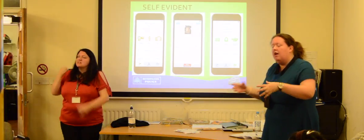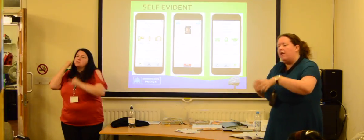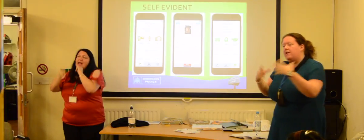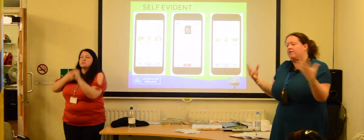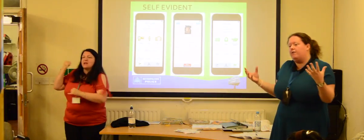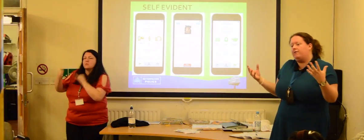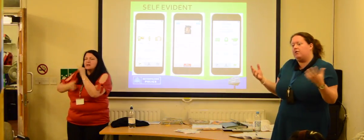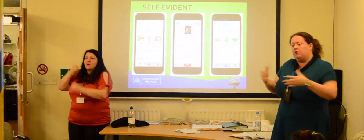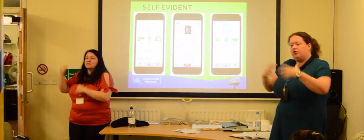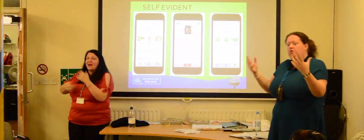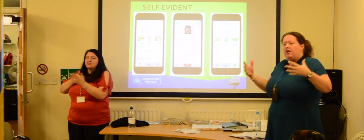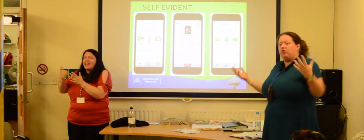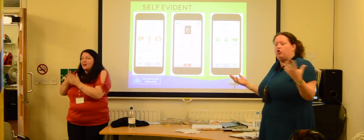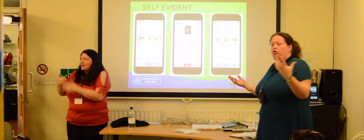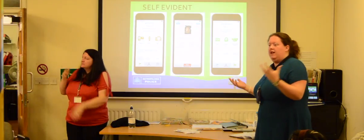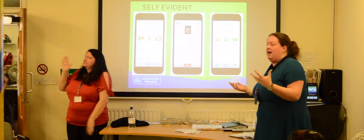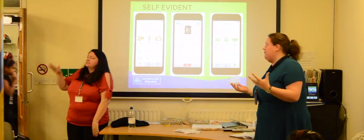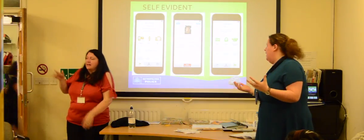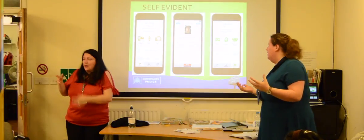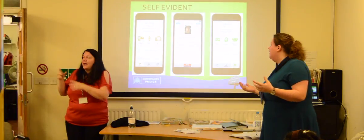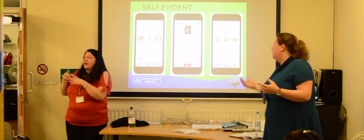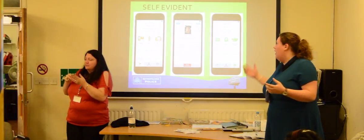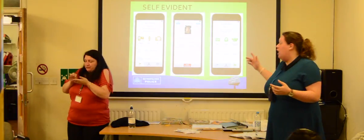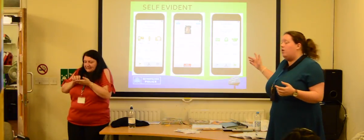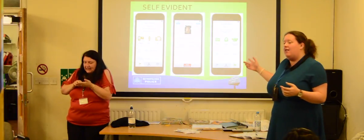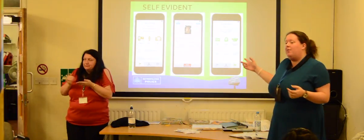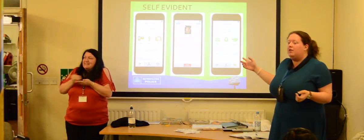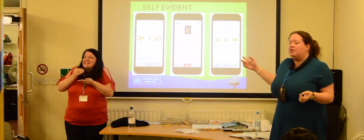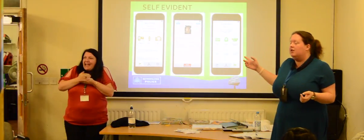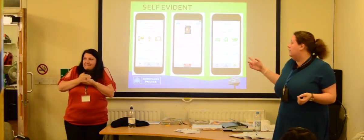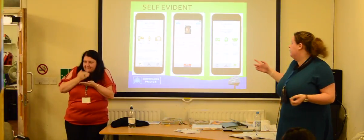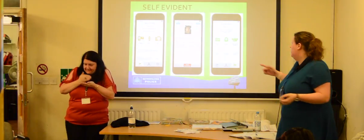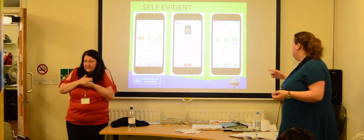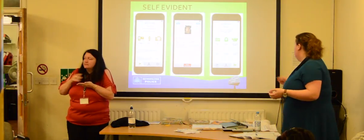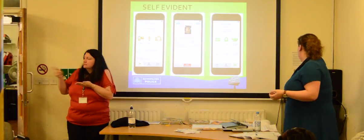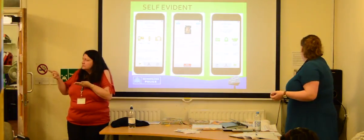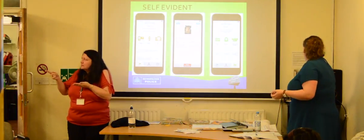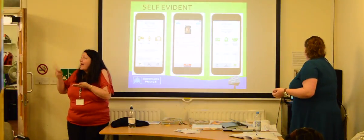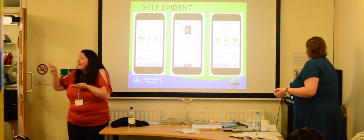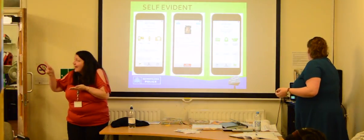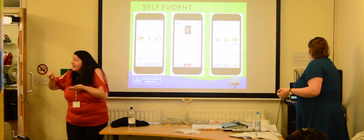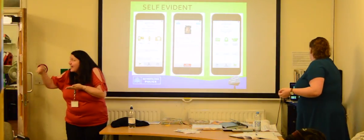us. And then it sort of shows us like a story and a timeline of what's happened.